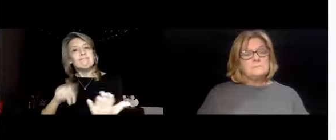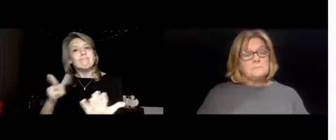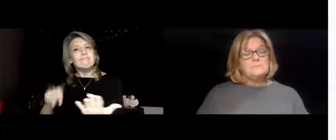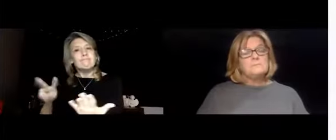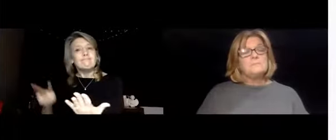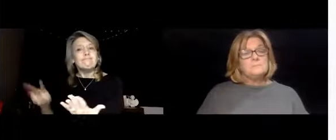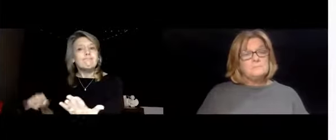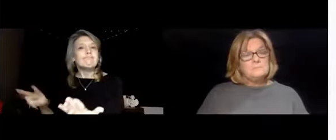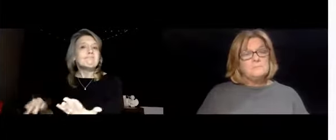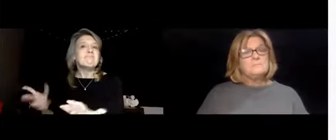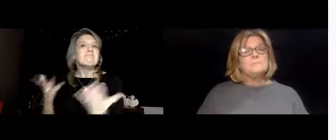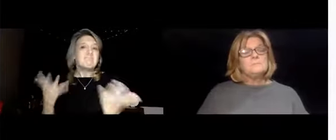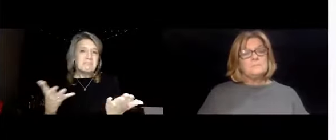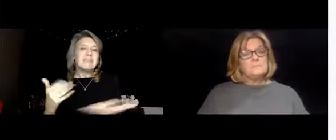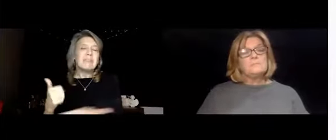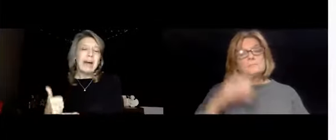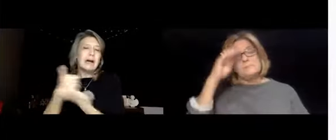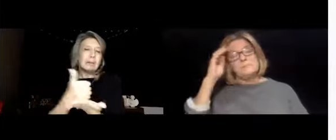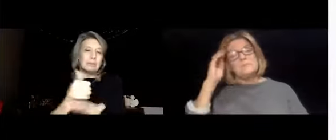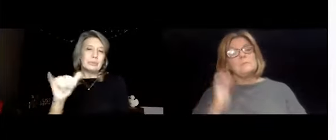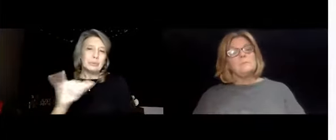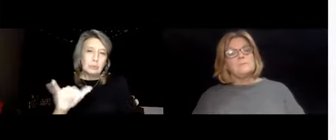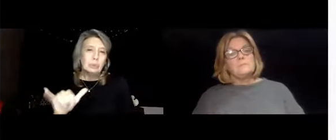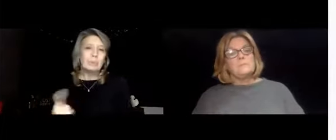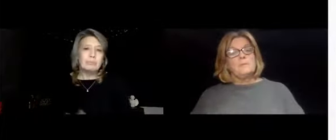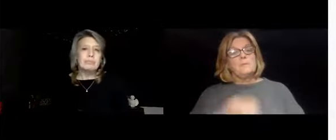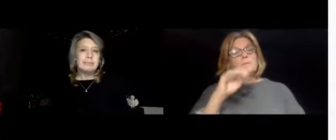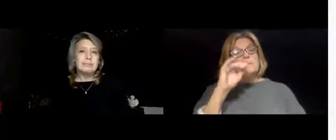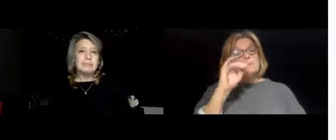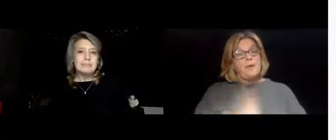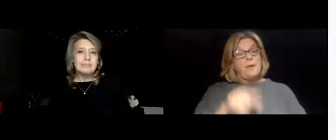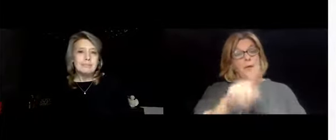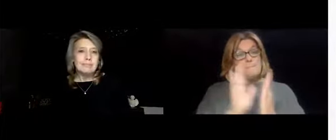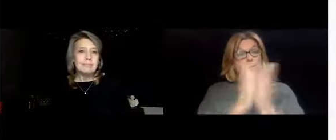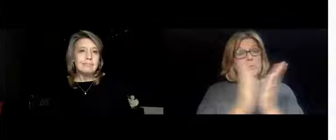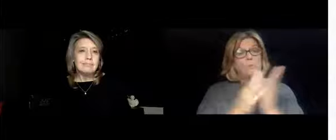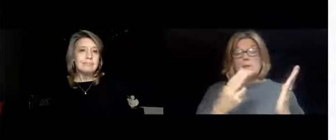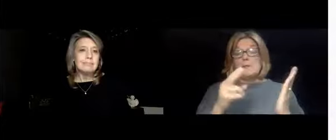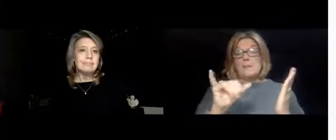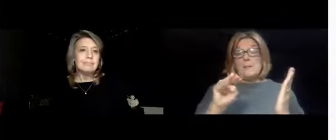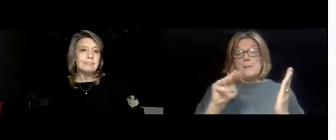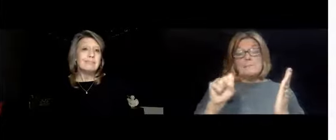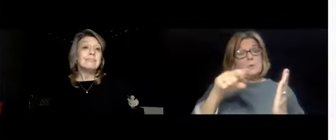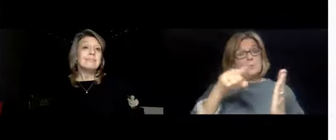that I'm aware of those signs and what's going to be said. That's very helpful.